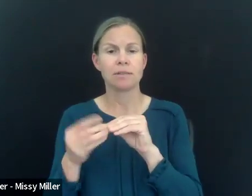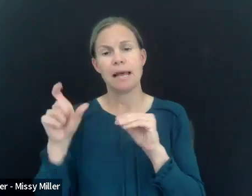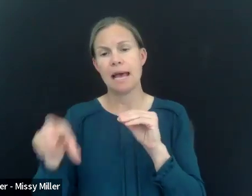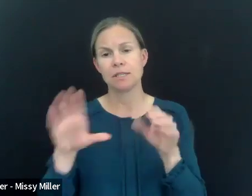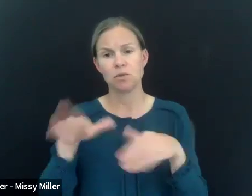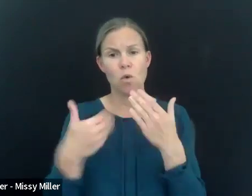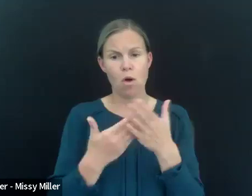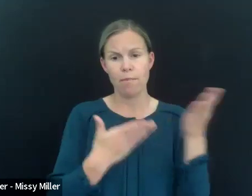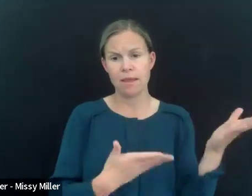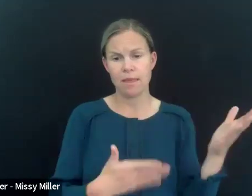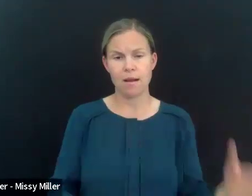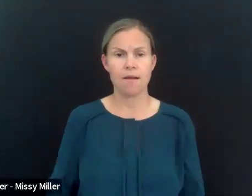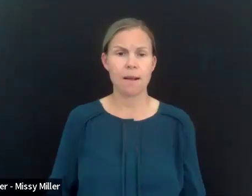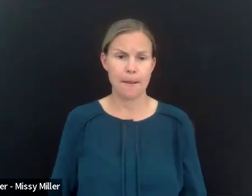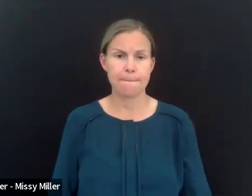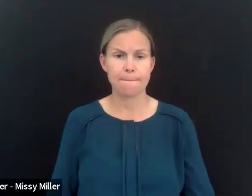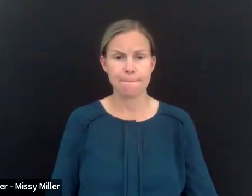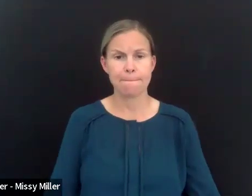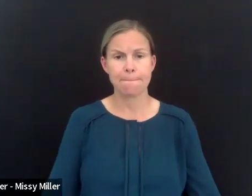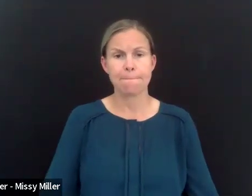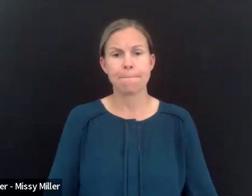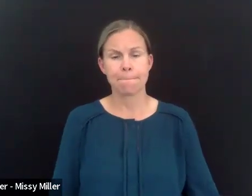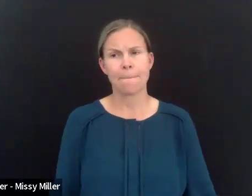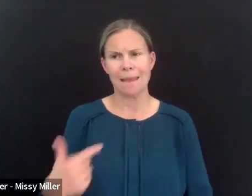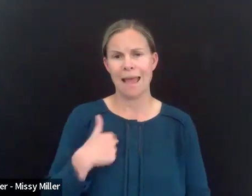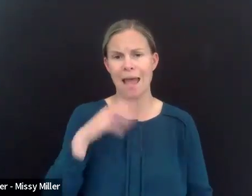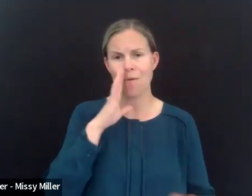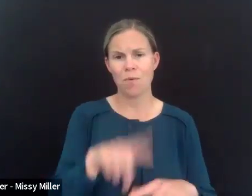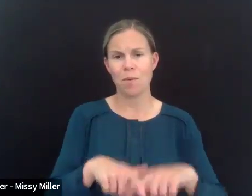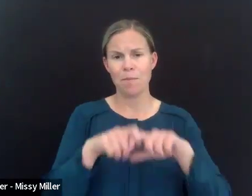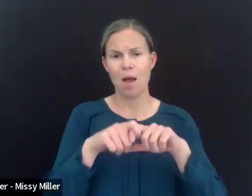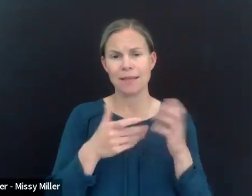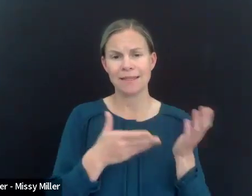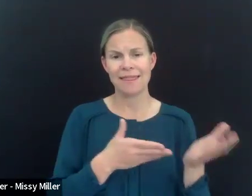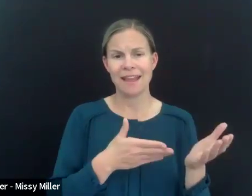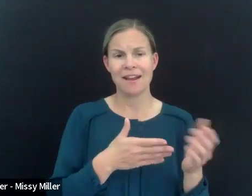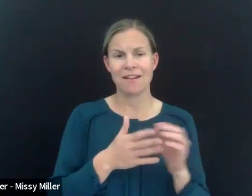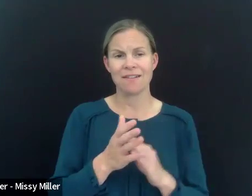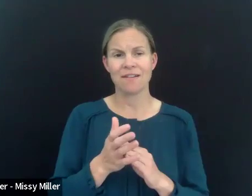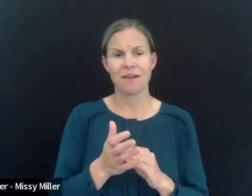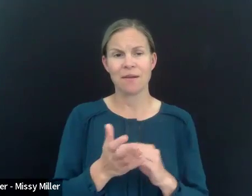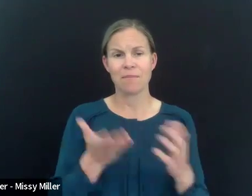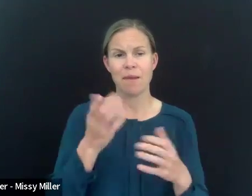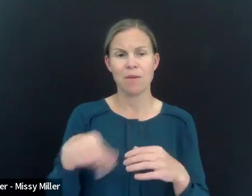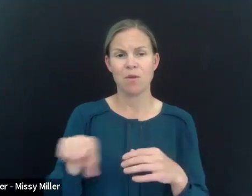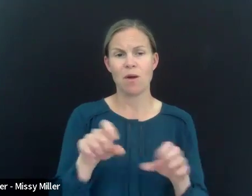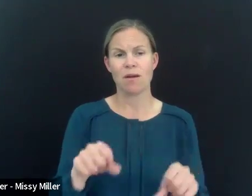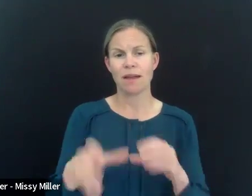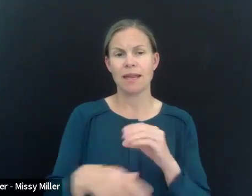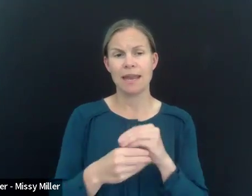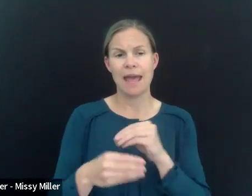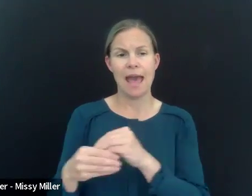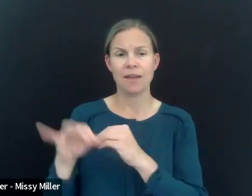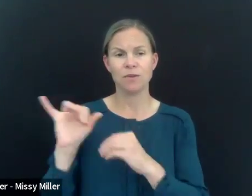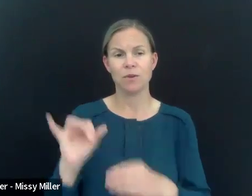alone. Yeah, but I'll pause there because Idra, you probably have some really good